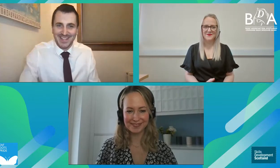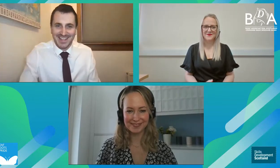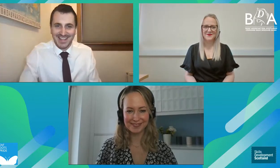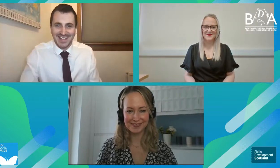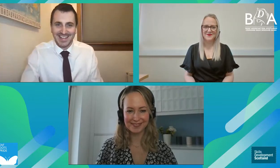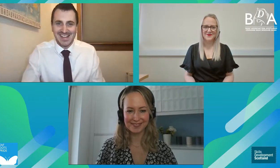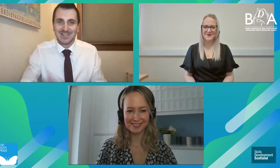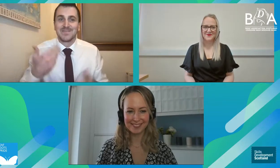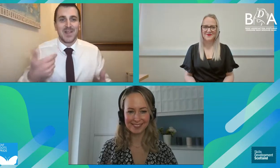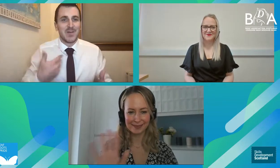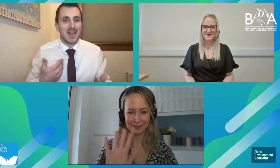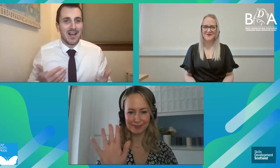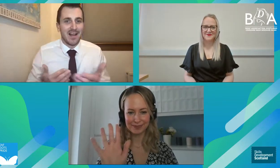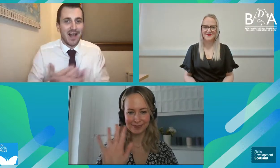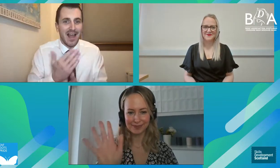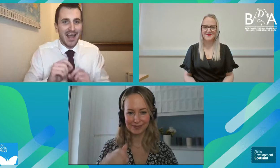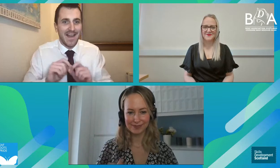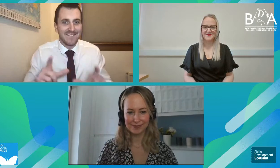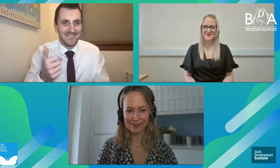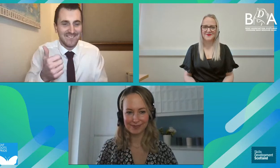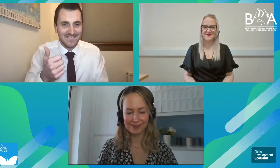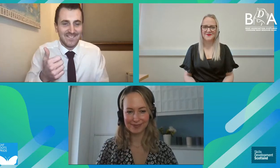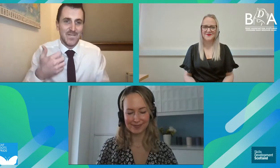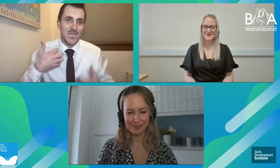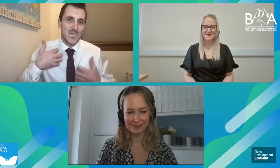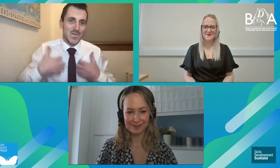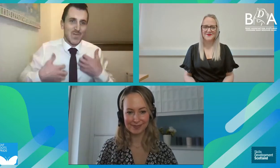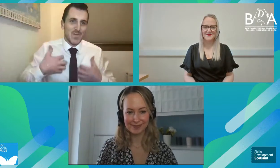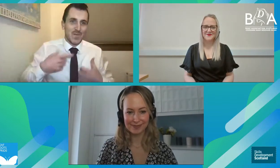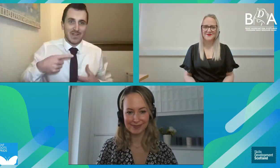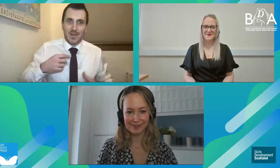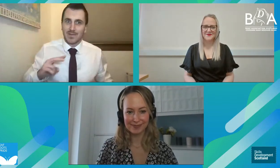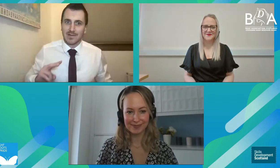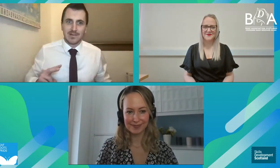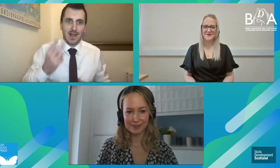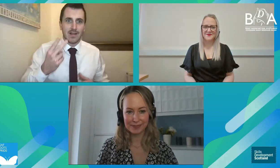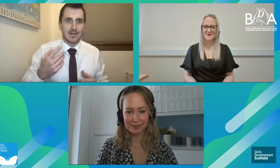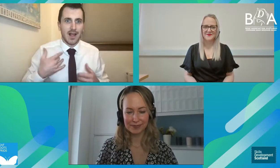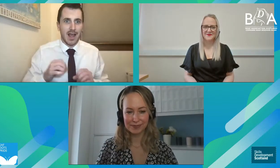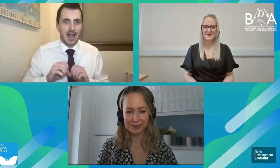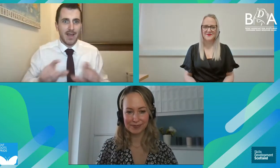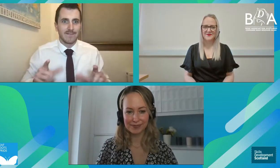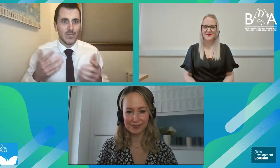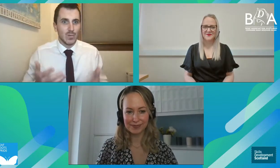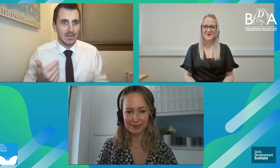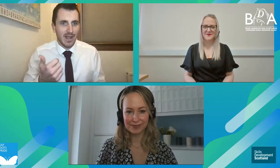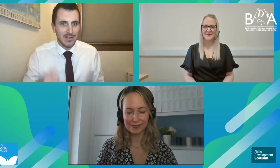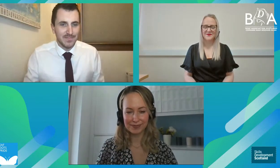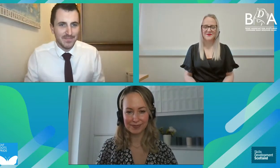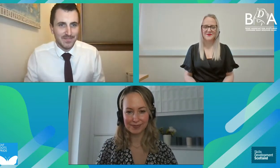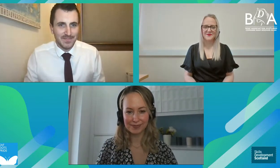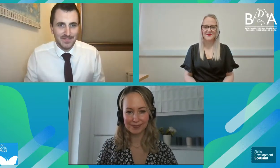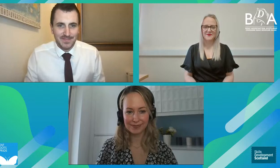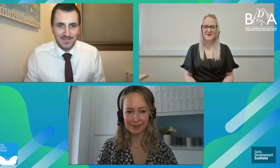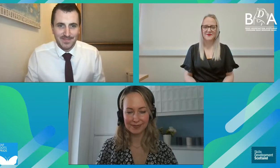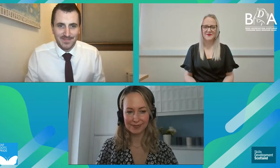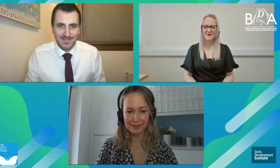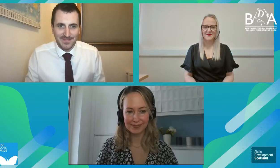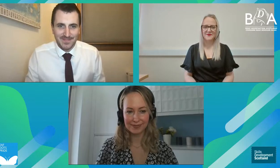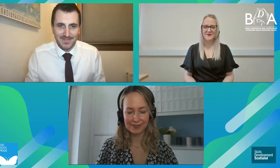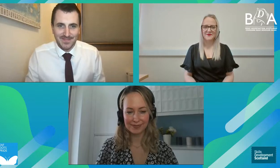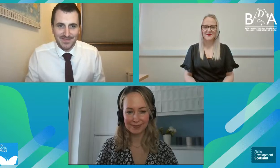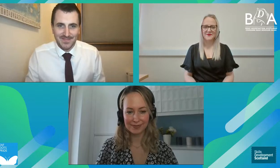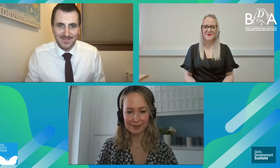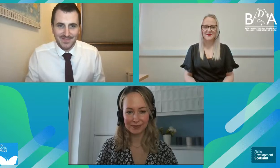Hello everybody. Thanks for joining us today. This is our live stream, and this is not the first but the second of our